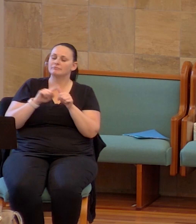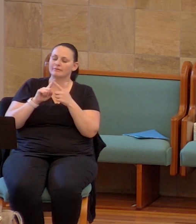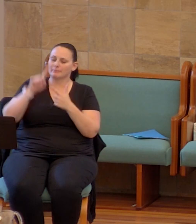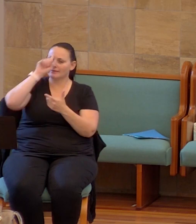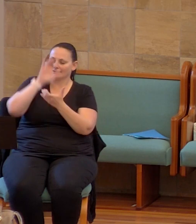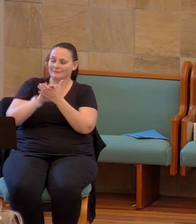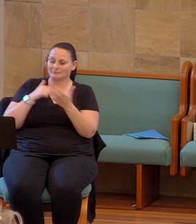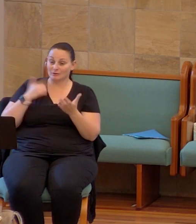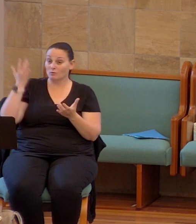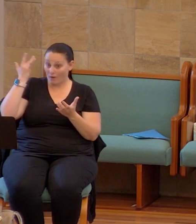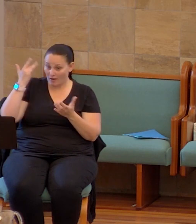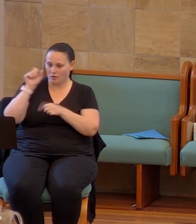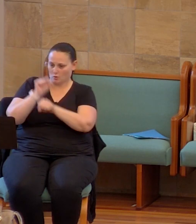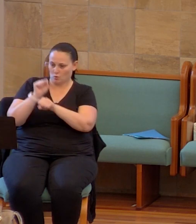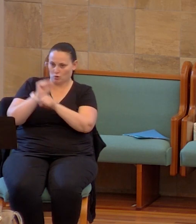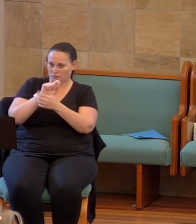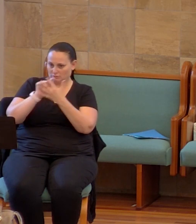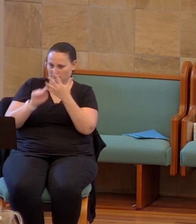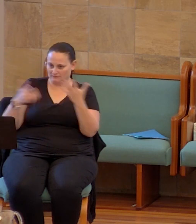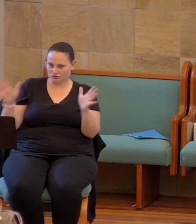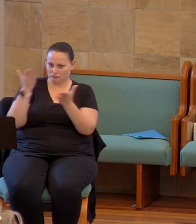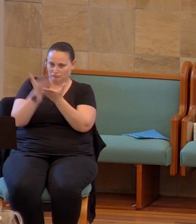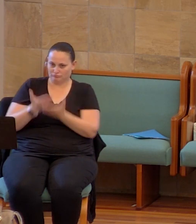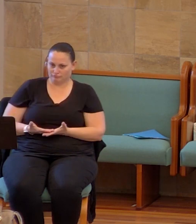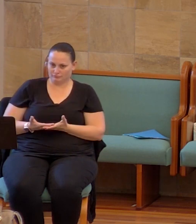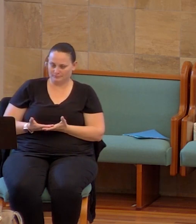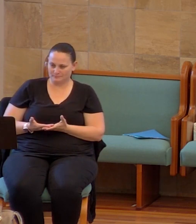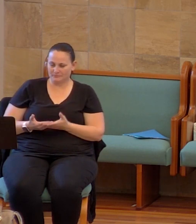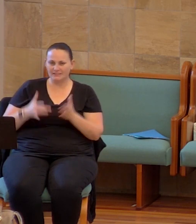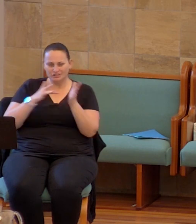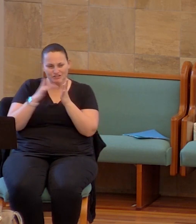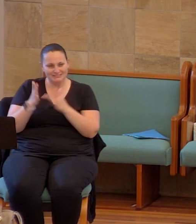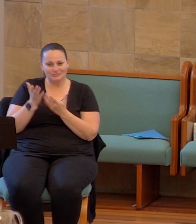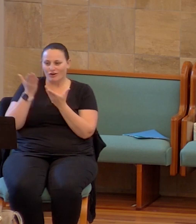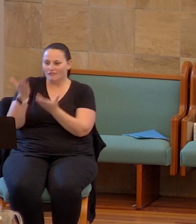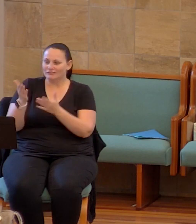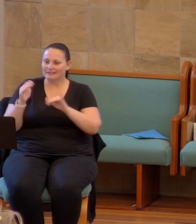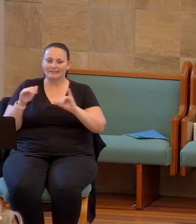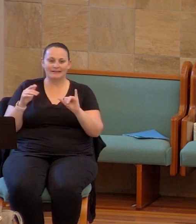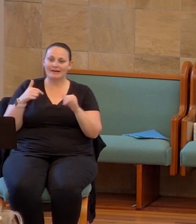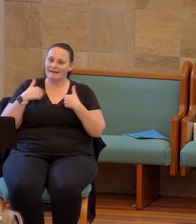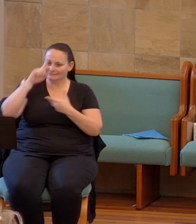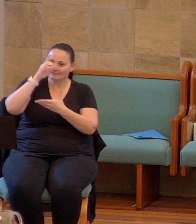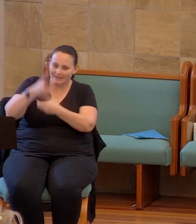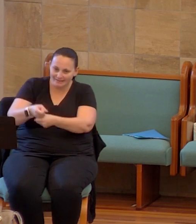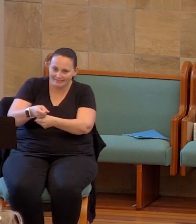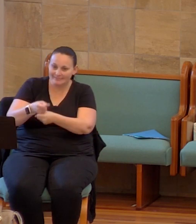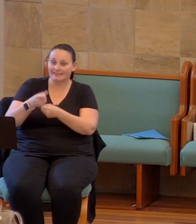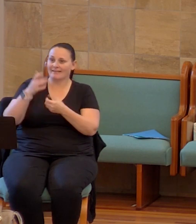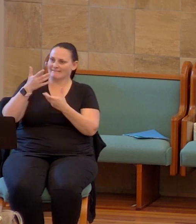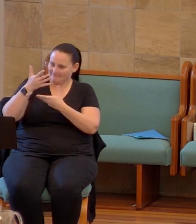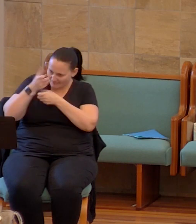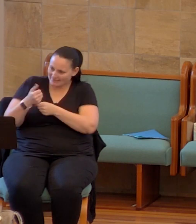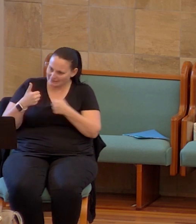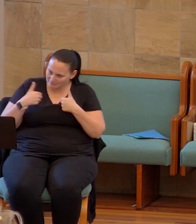me because of the works themselves. Jesus is offering have faith. Have faith in me.